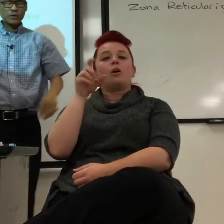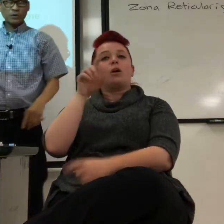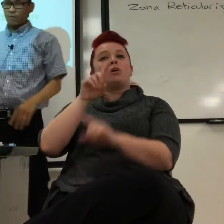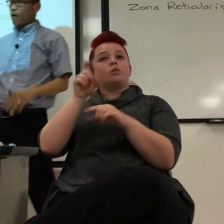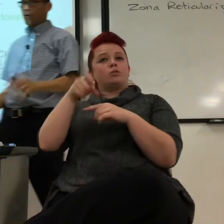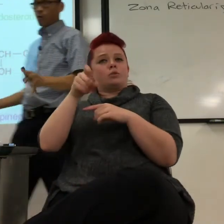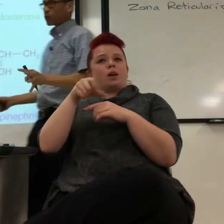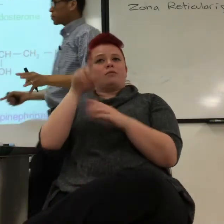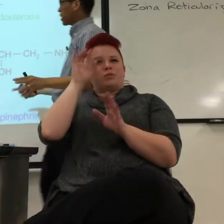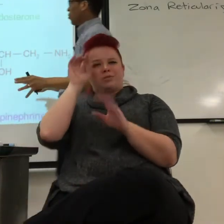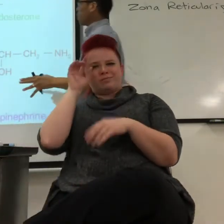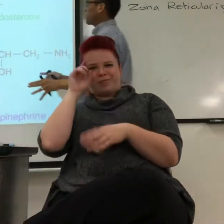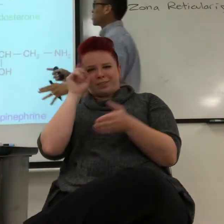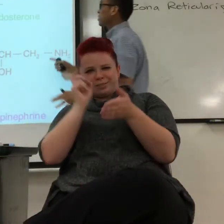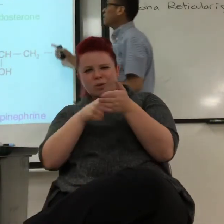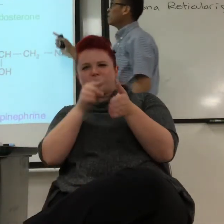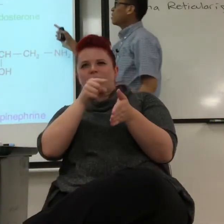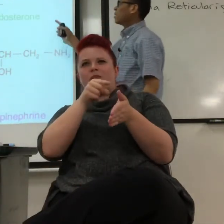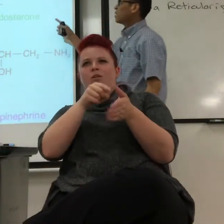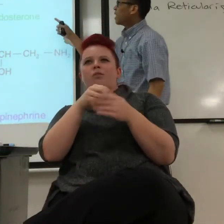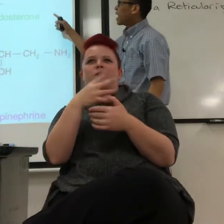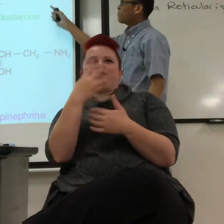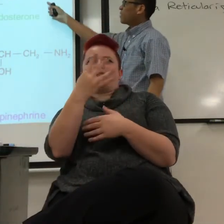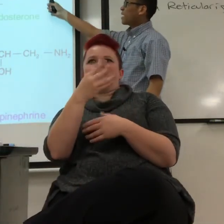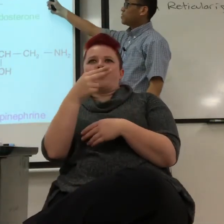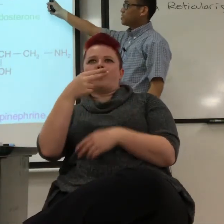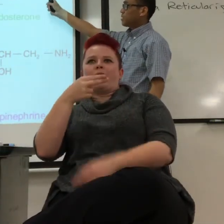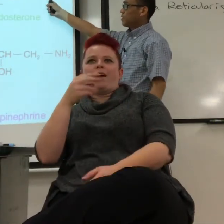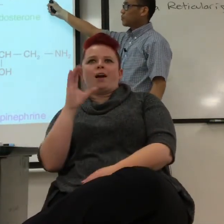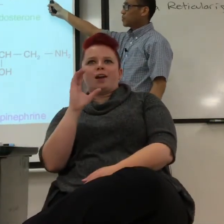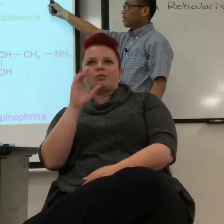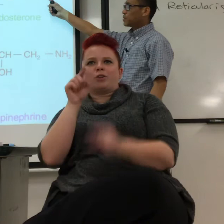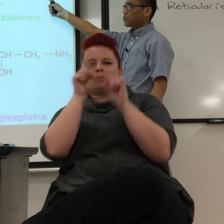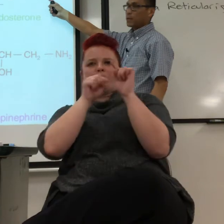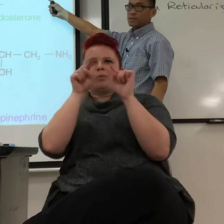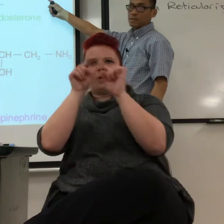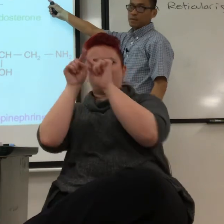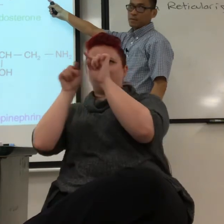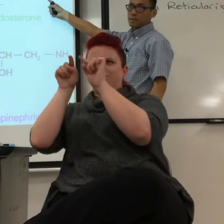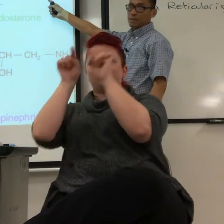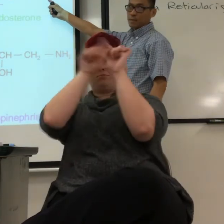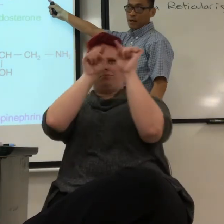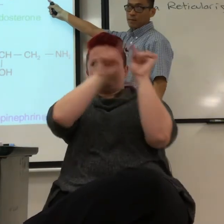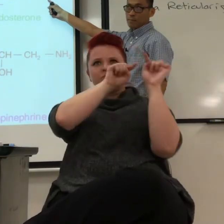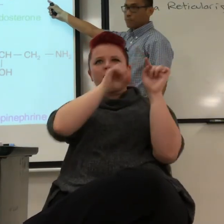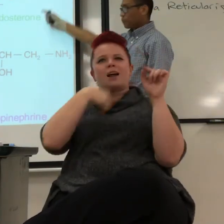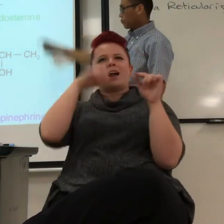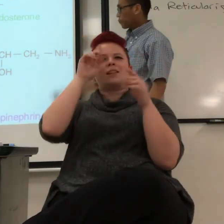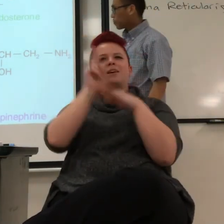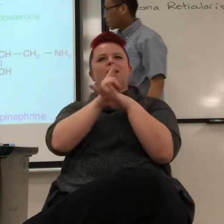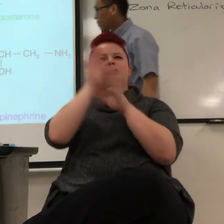ring structure of all corticosteroids. I even think I use this image for today's quiz.